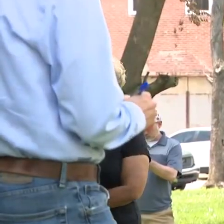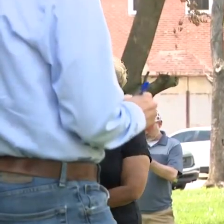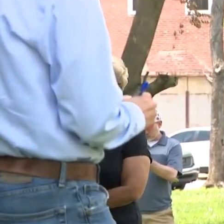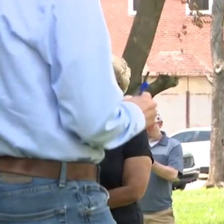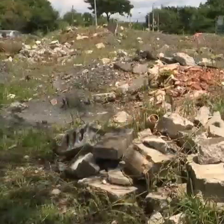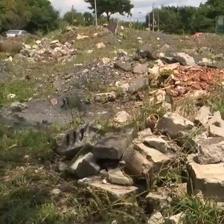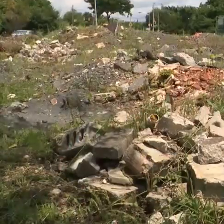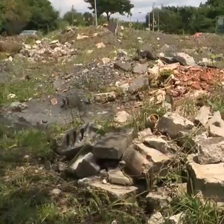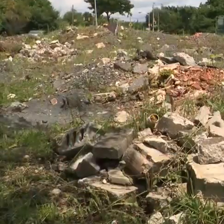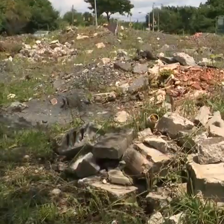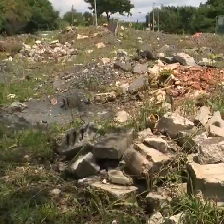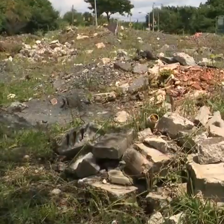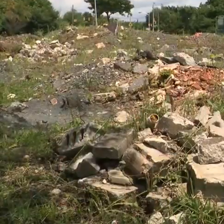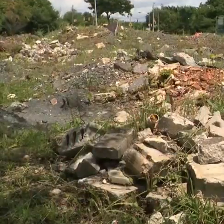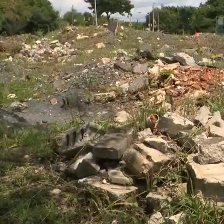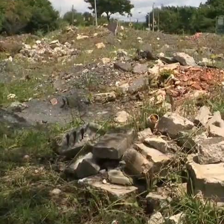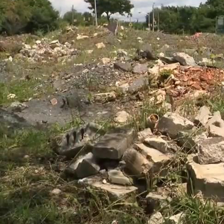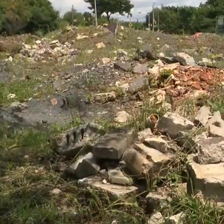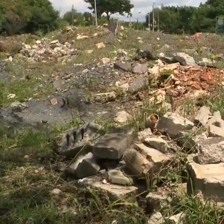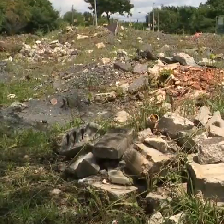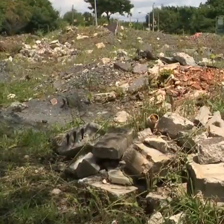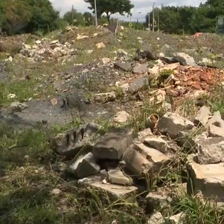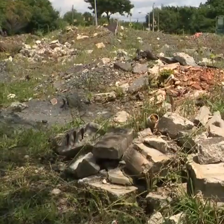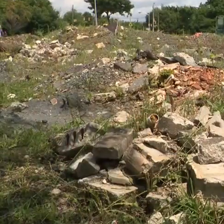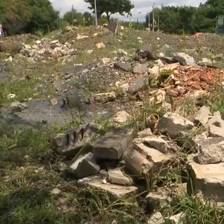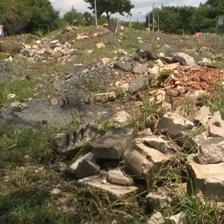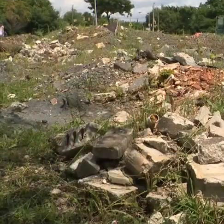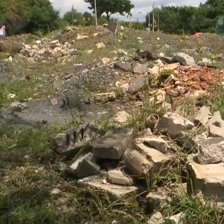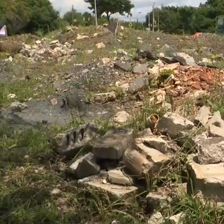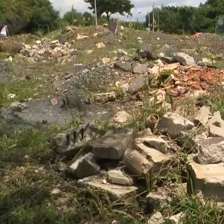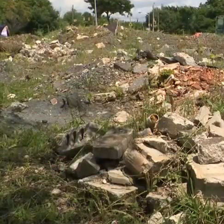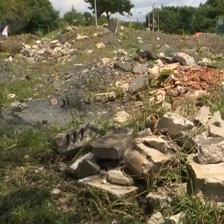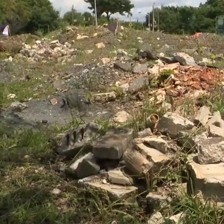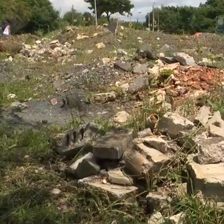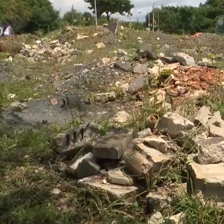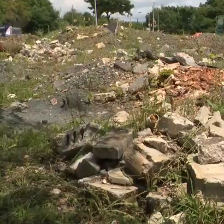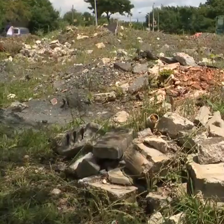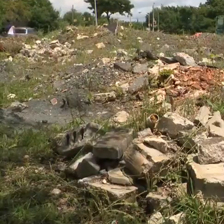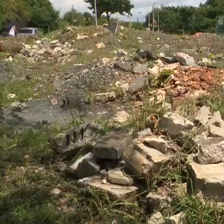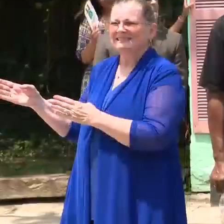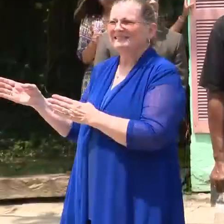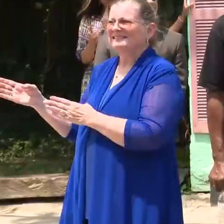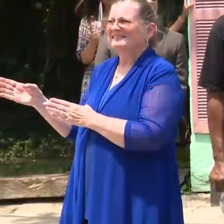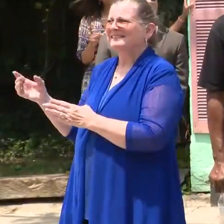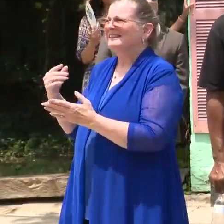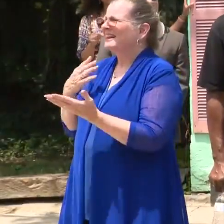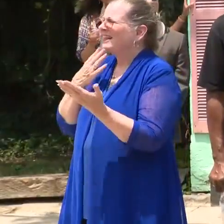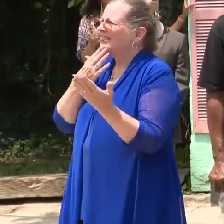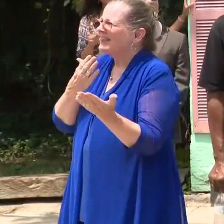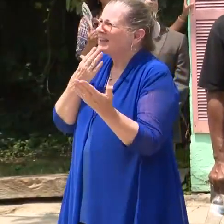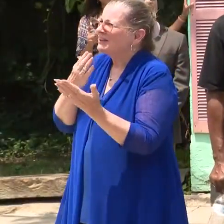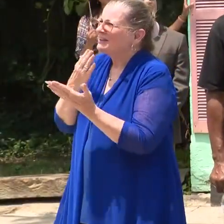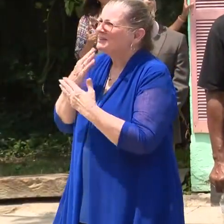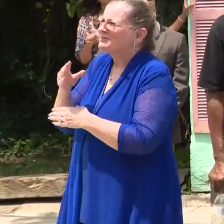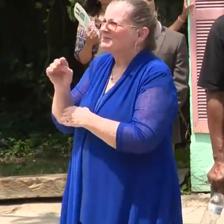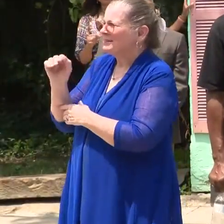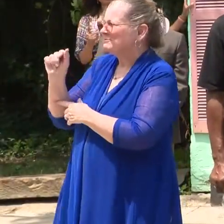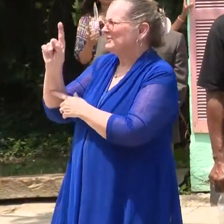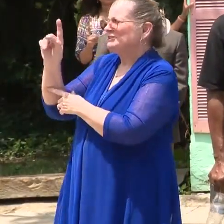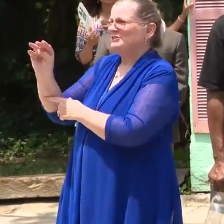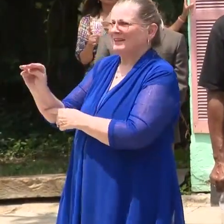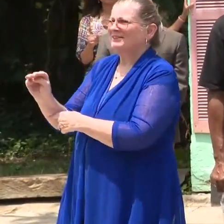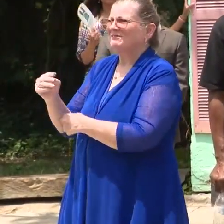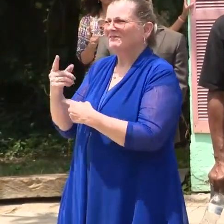to work with the city and the New York-based developer, La City Development, to save her home. So I thank this administration for finally